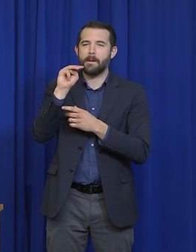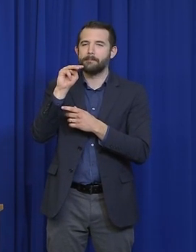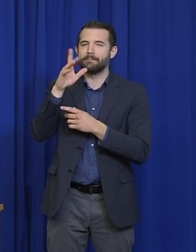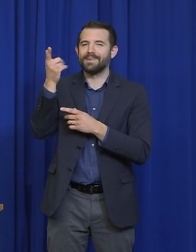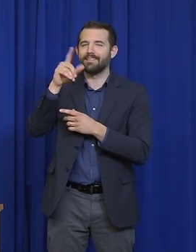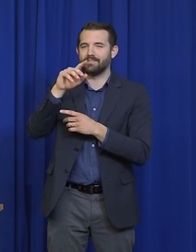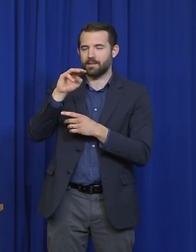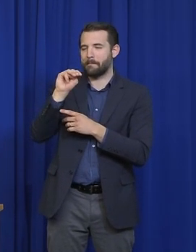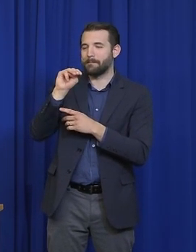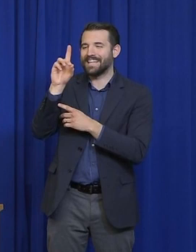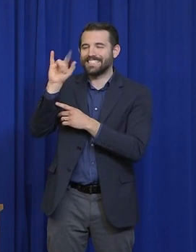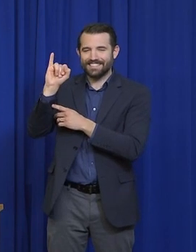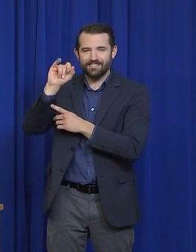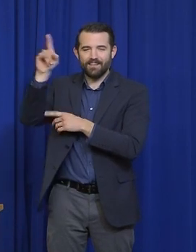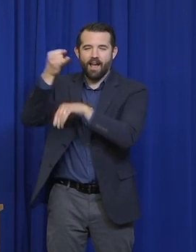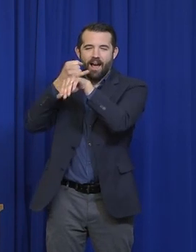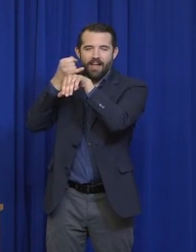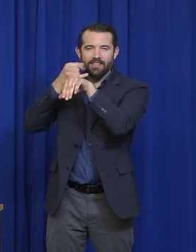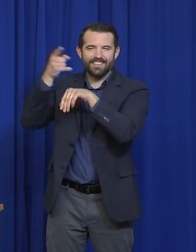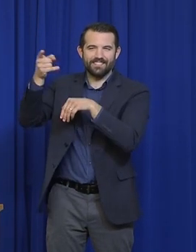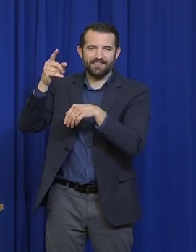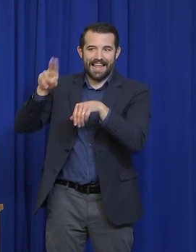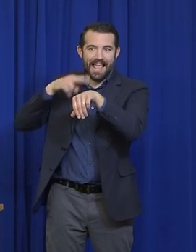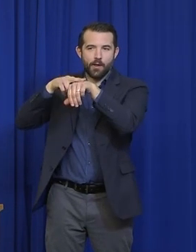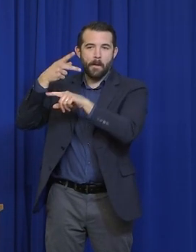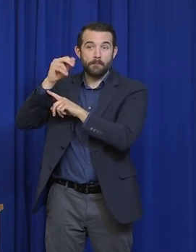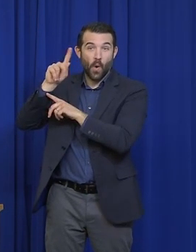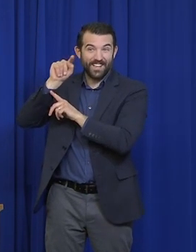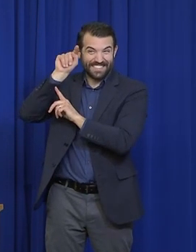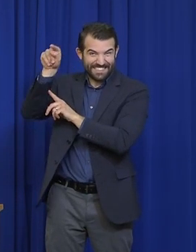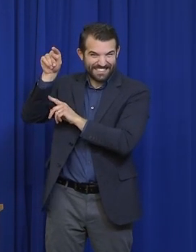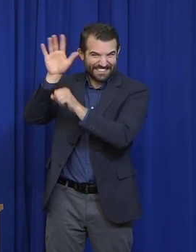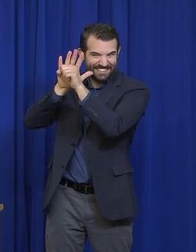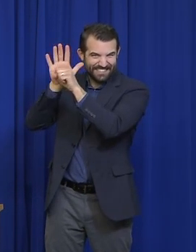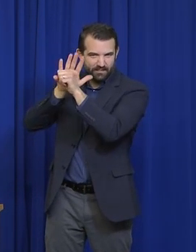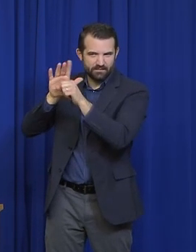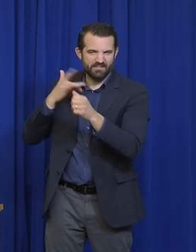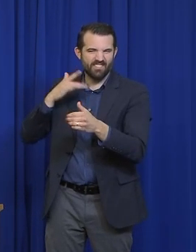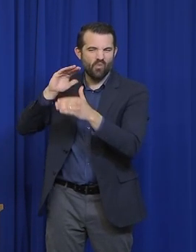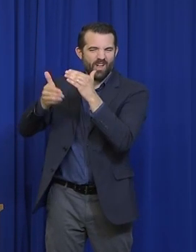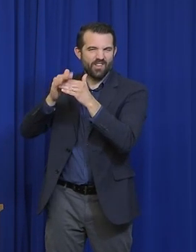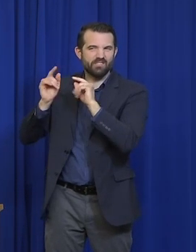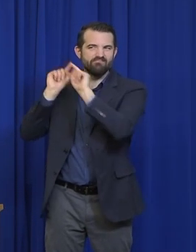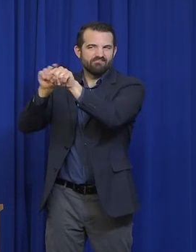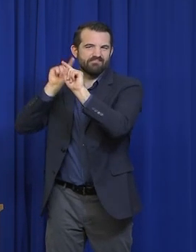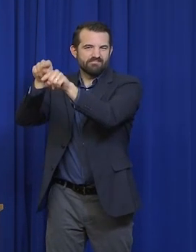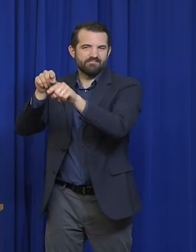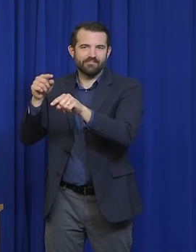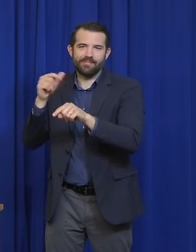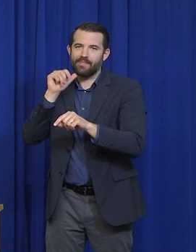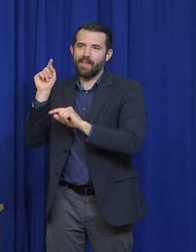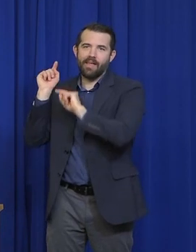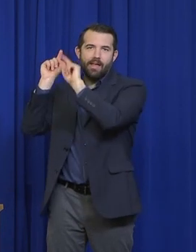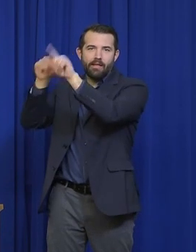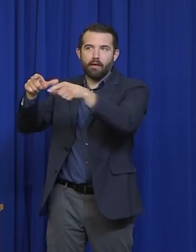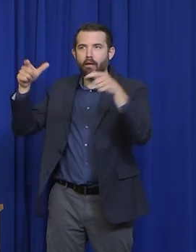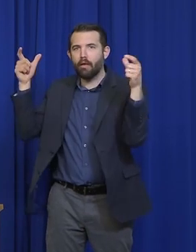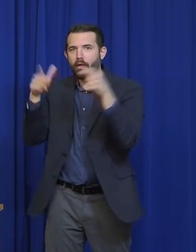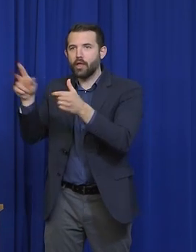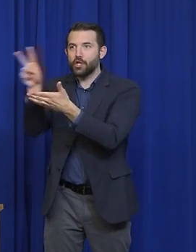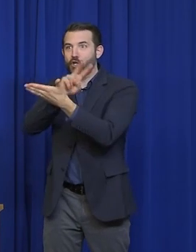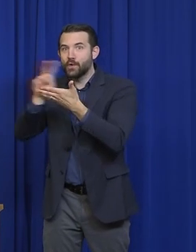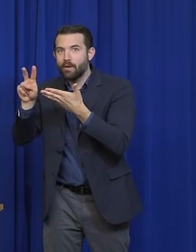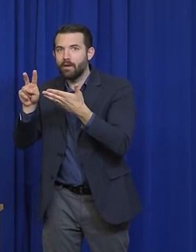short on to the weekend yeah and they probably won't be able to take time to do the kind of chewy quarantine and then have their